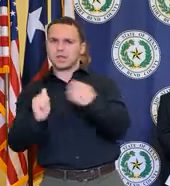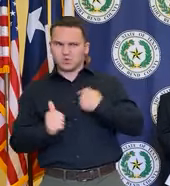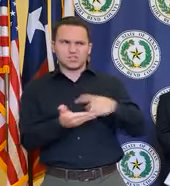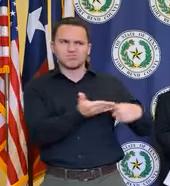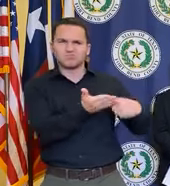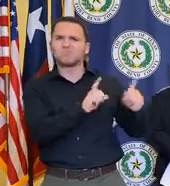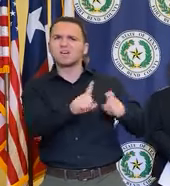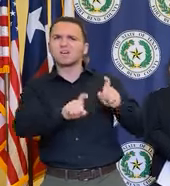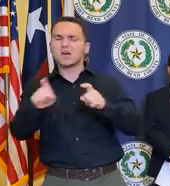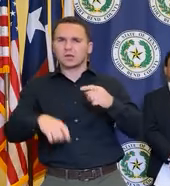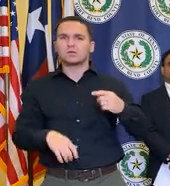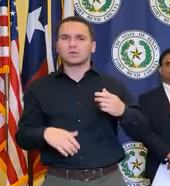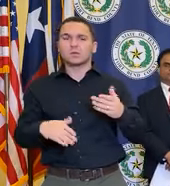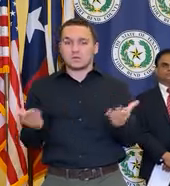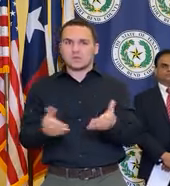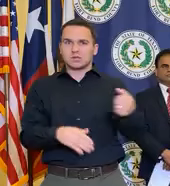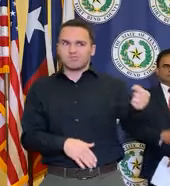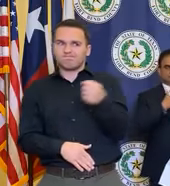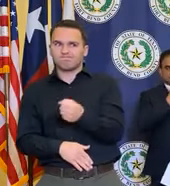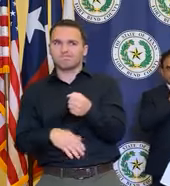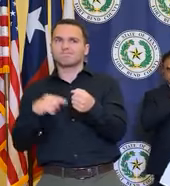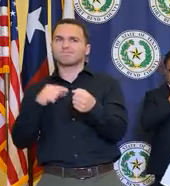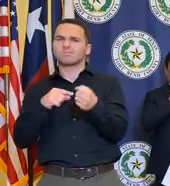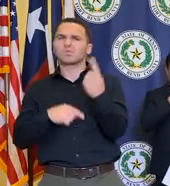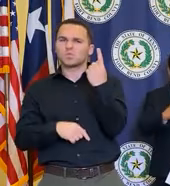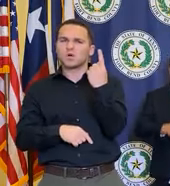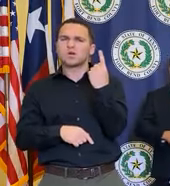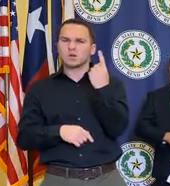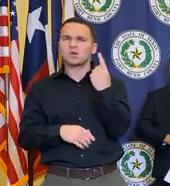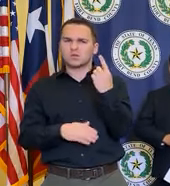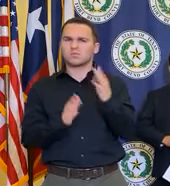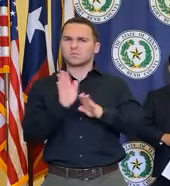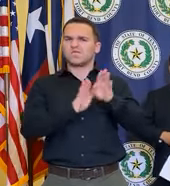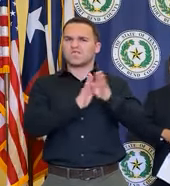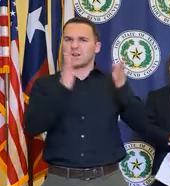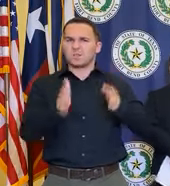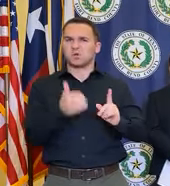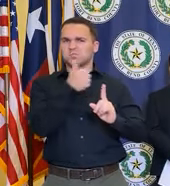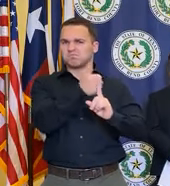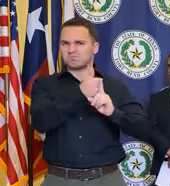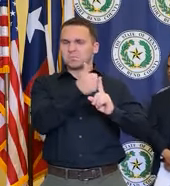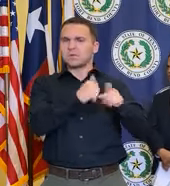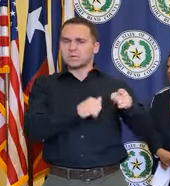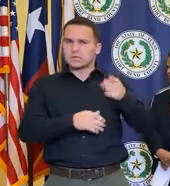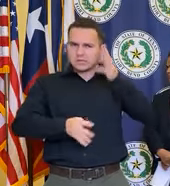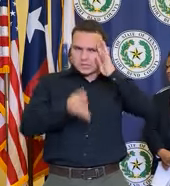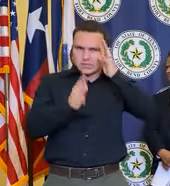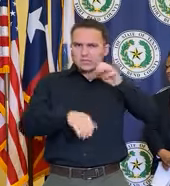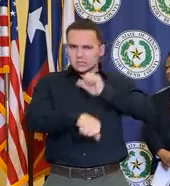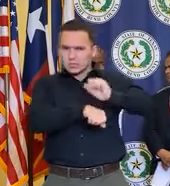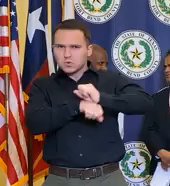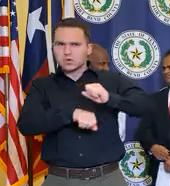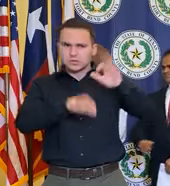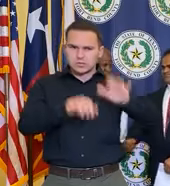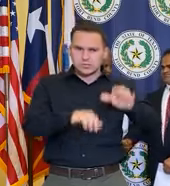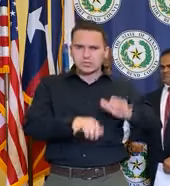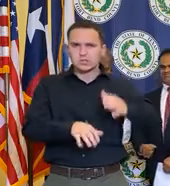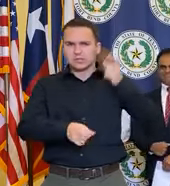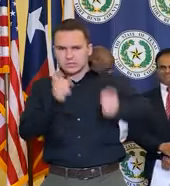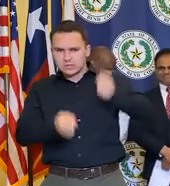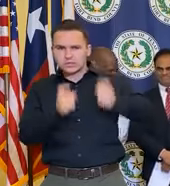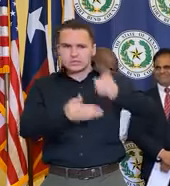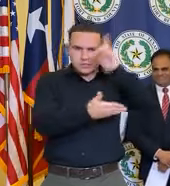that Ron has been working with, and he has helped us to launch this app and implement all of the